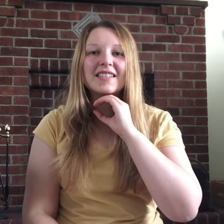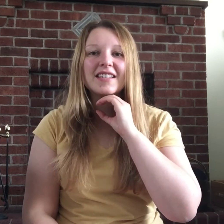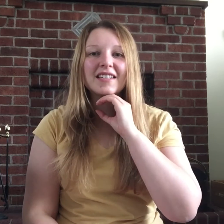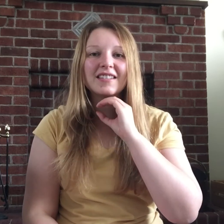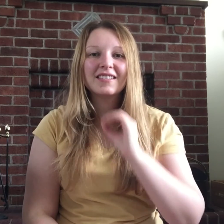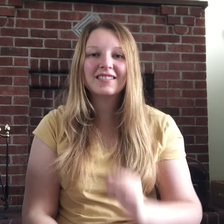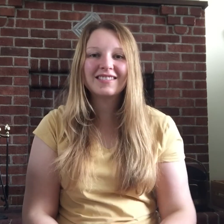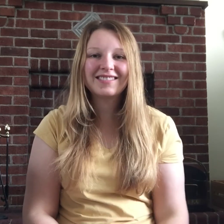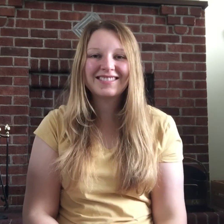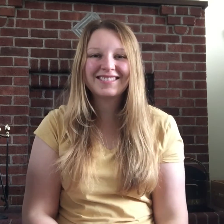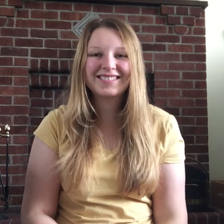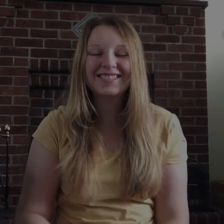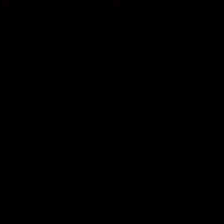Cousin.